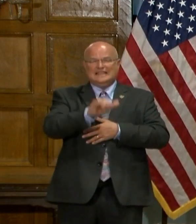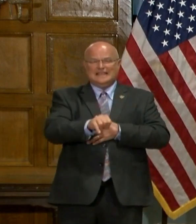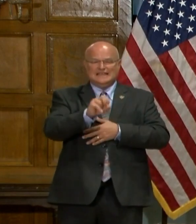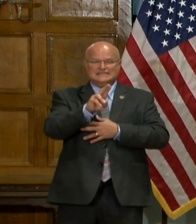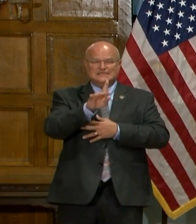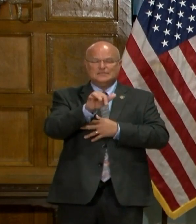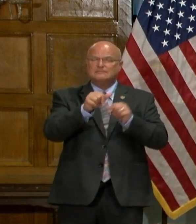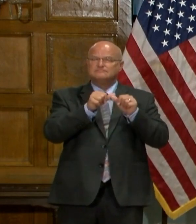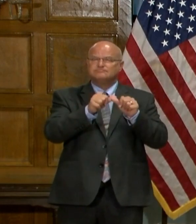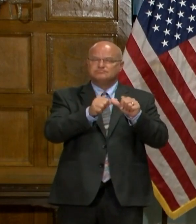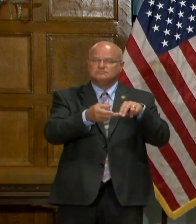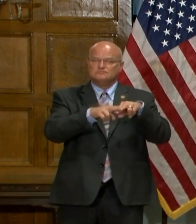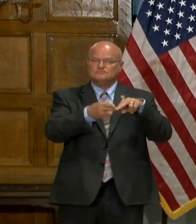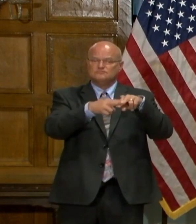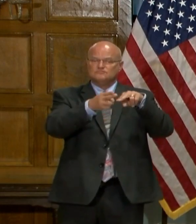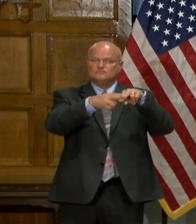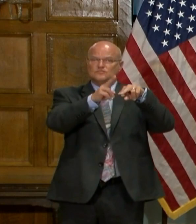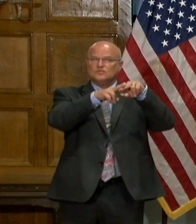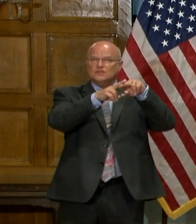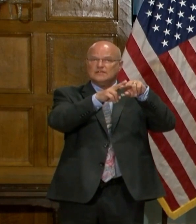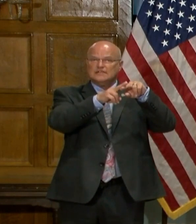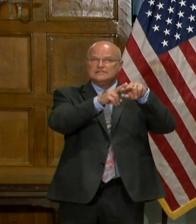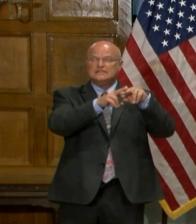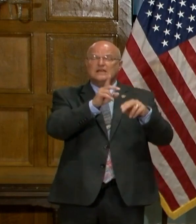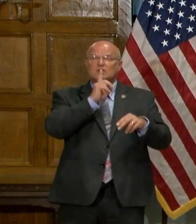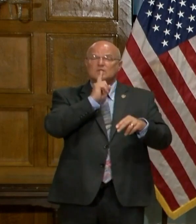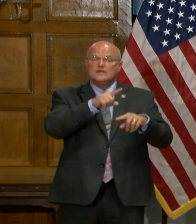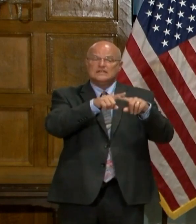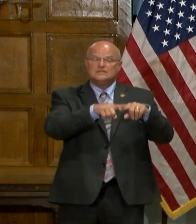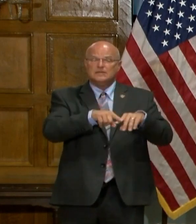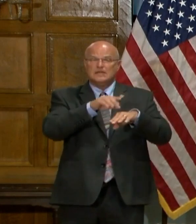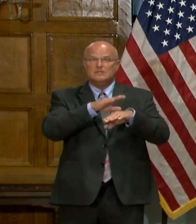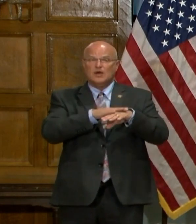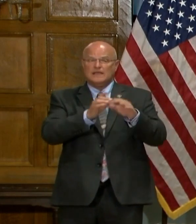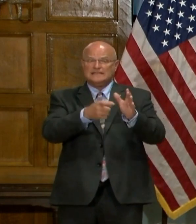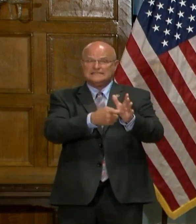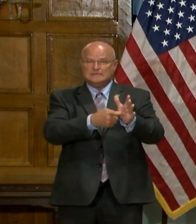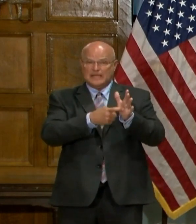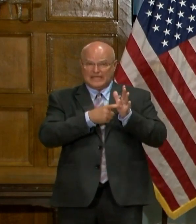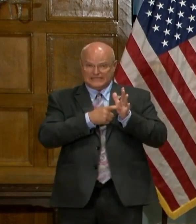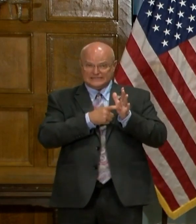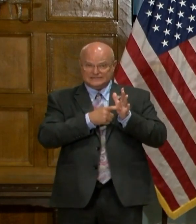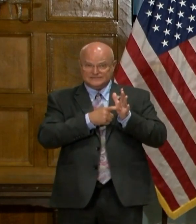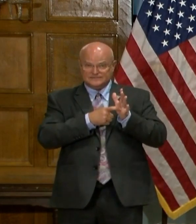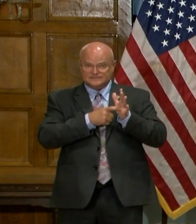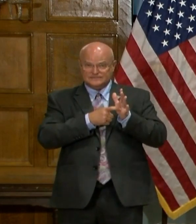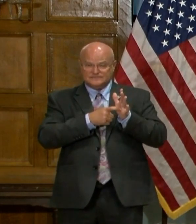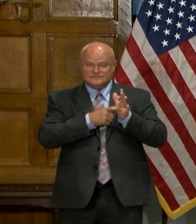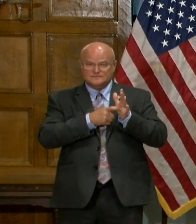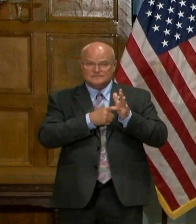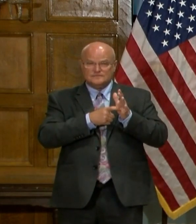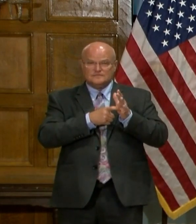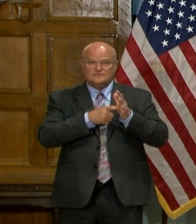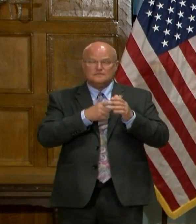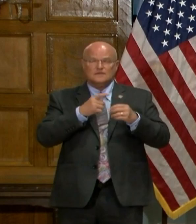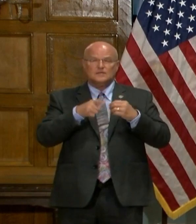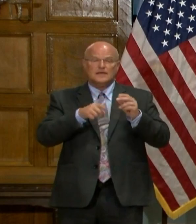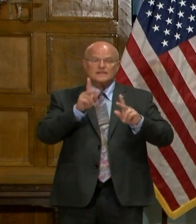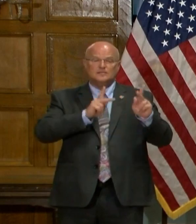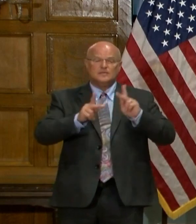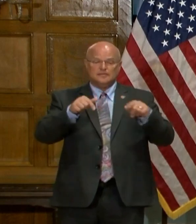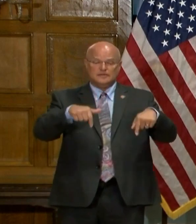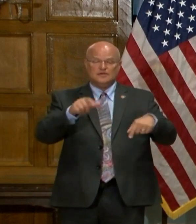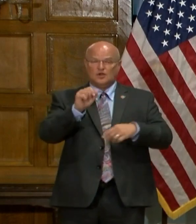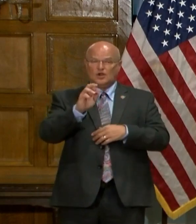supply has continued to increase. That is really dependent upon the demand of the people